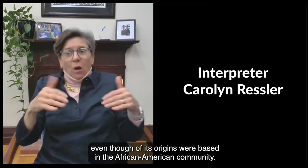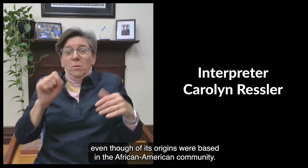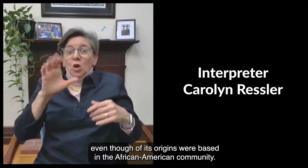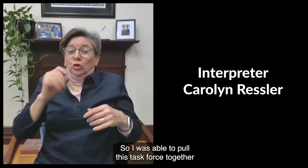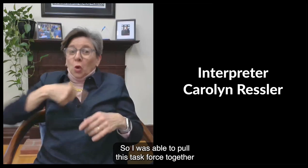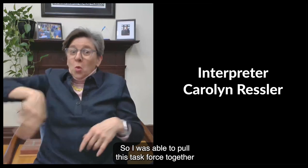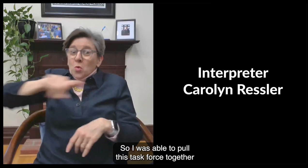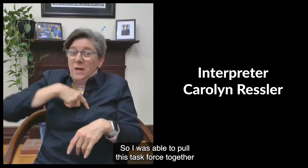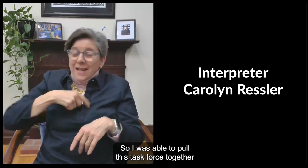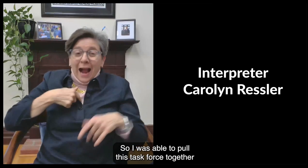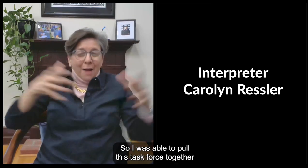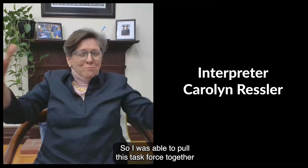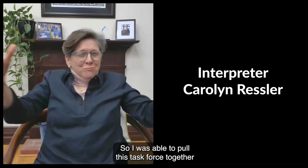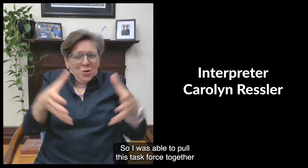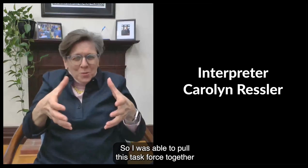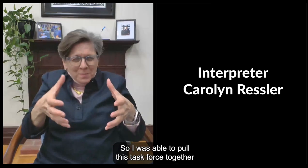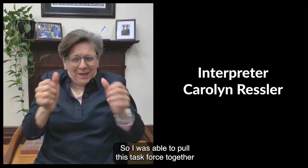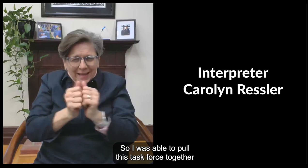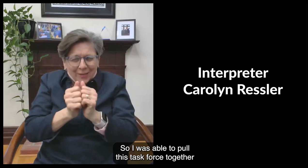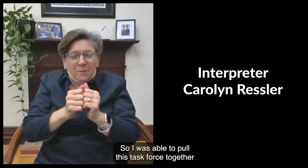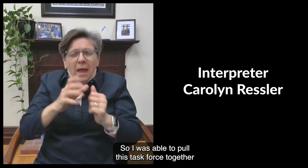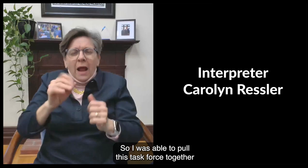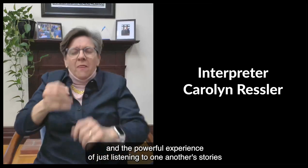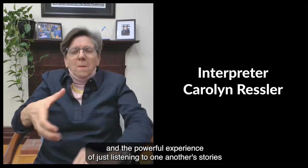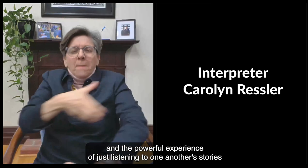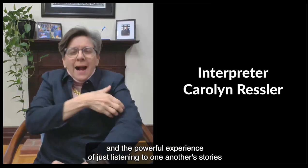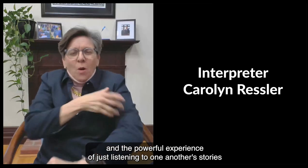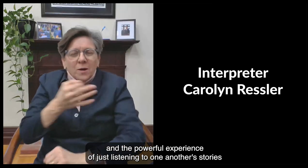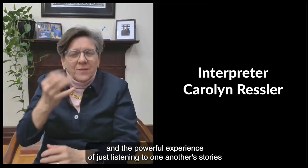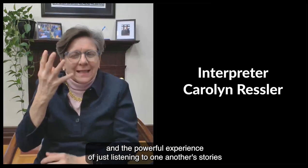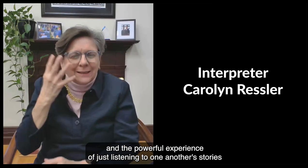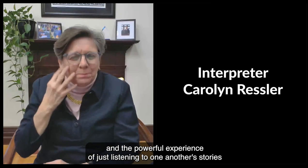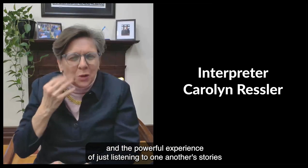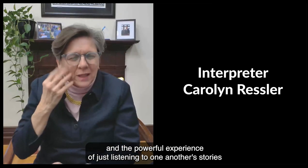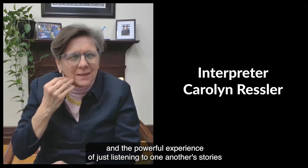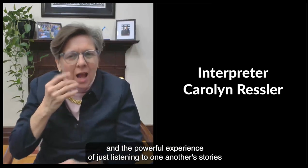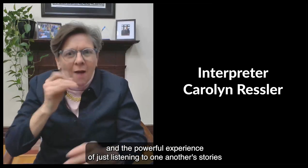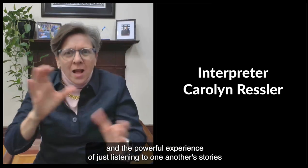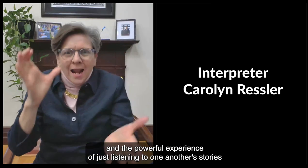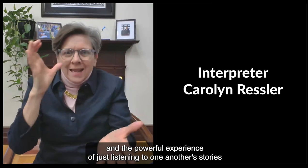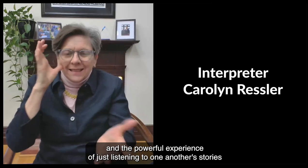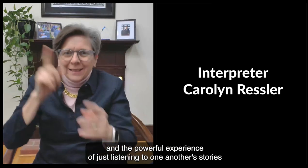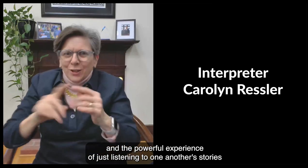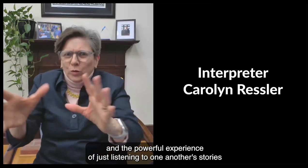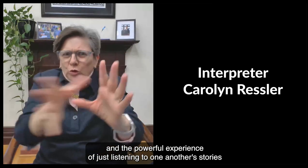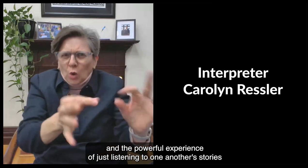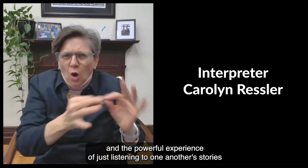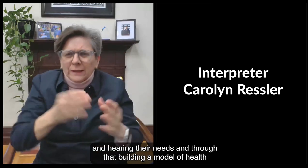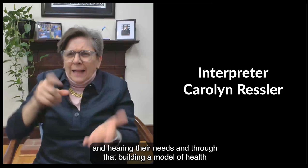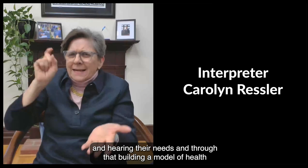in the African-American community. So I was able together to pull this task force together and the powerful